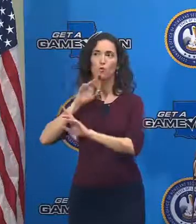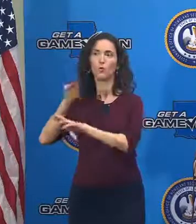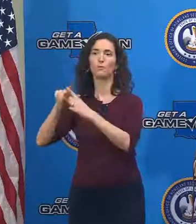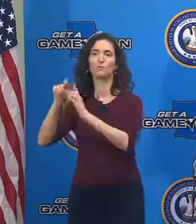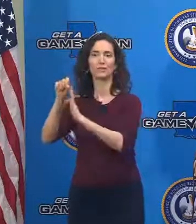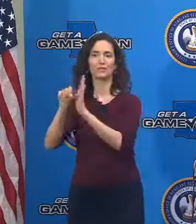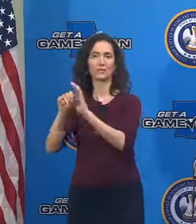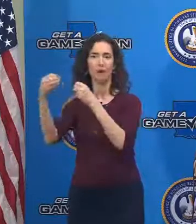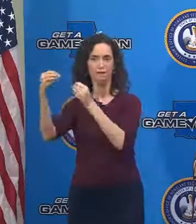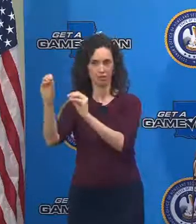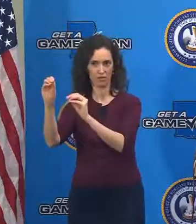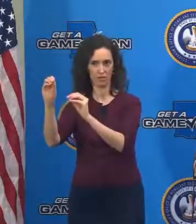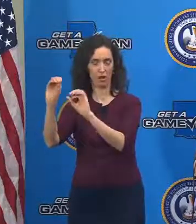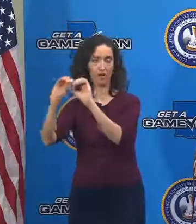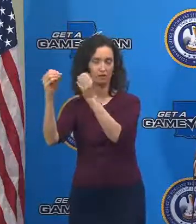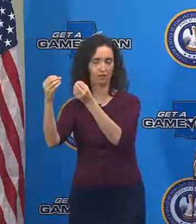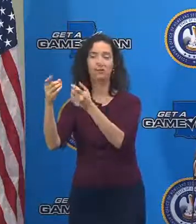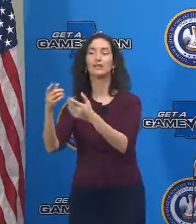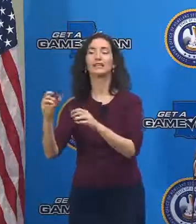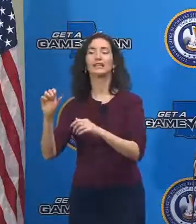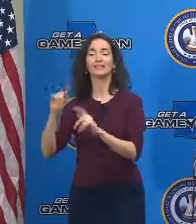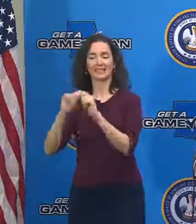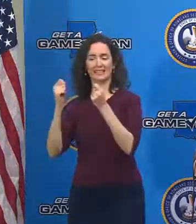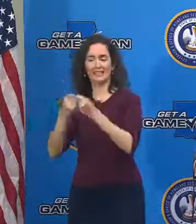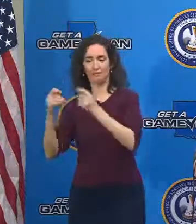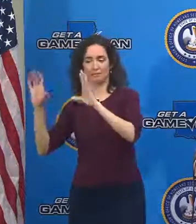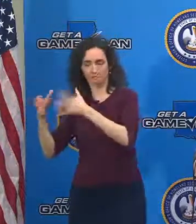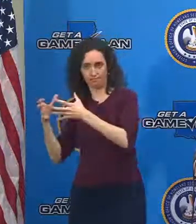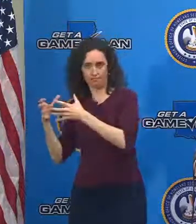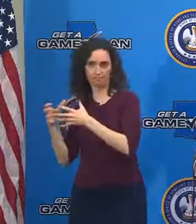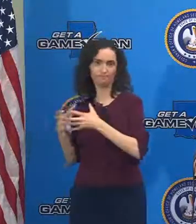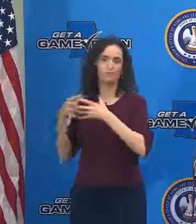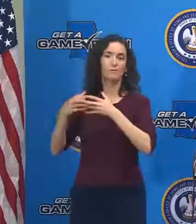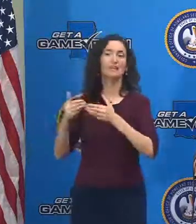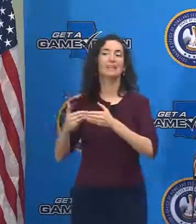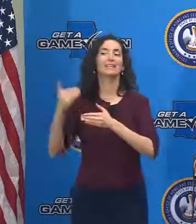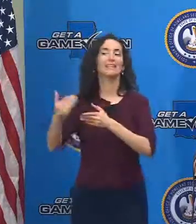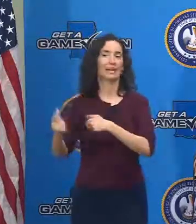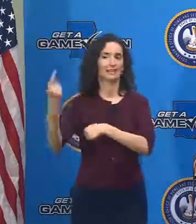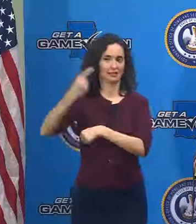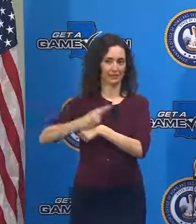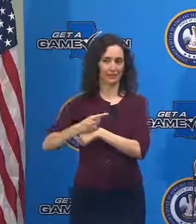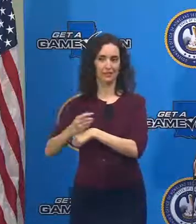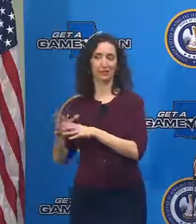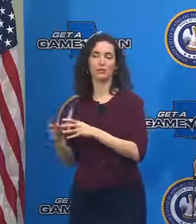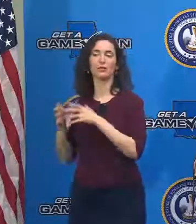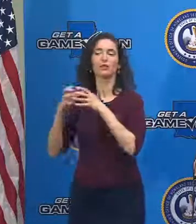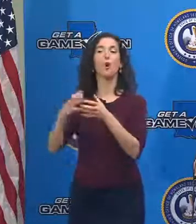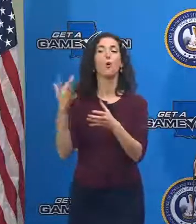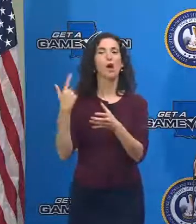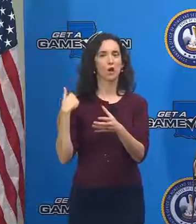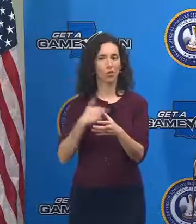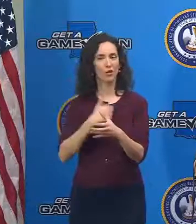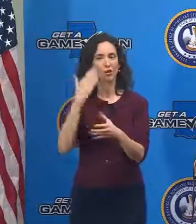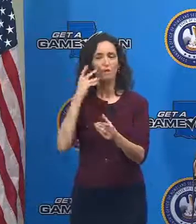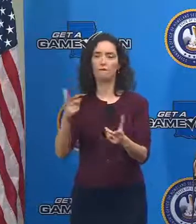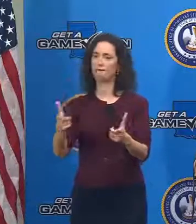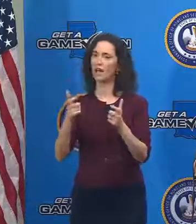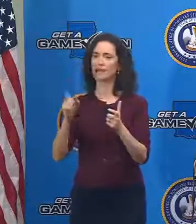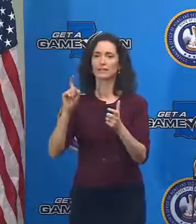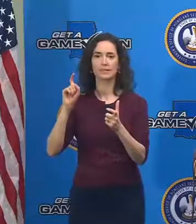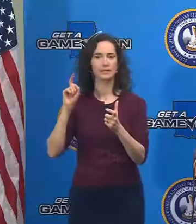a team was basically spooled up and sent back out the very next day because we knew at that stage we needed to get in there